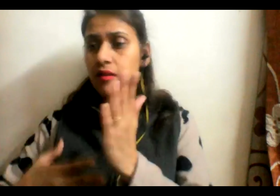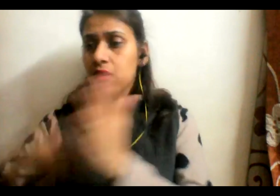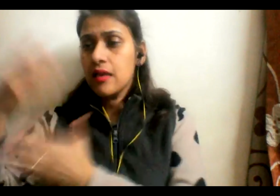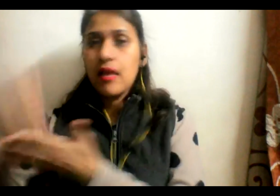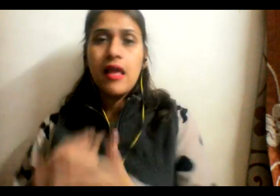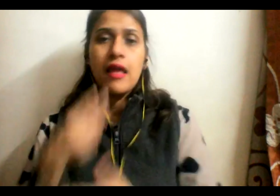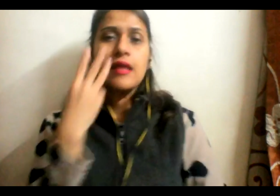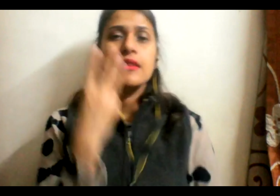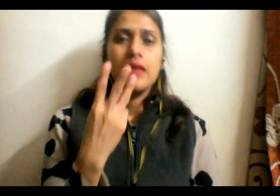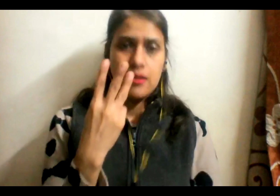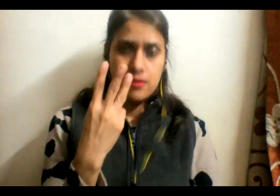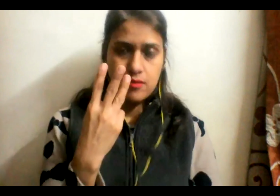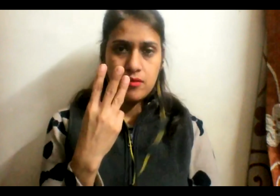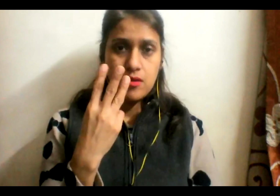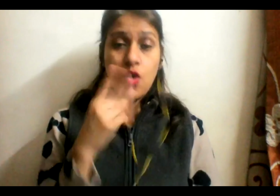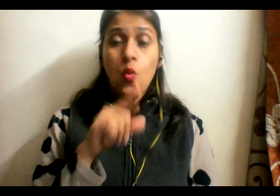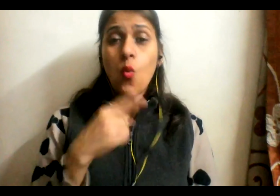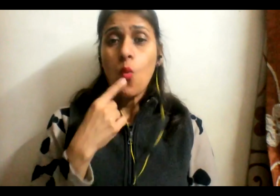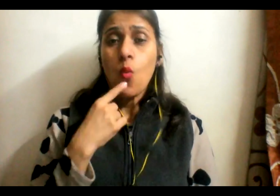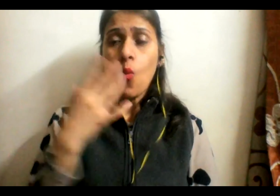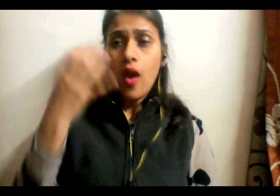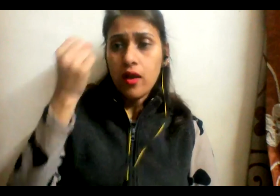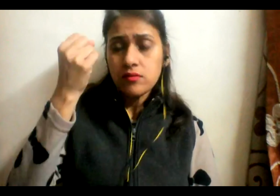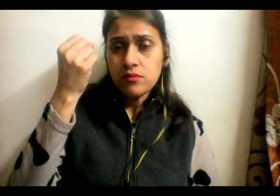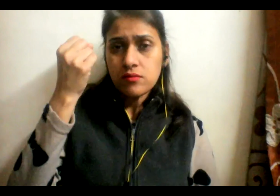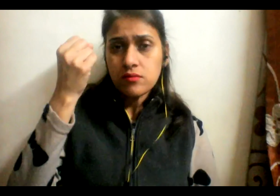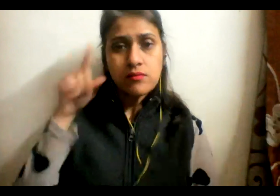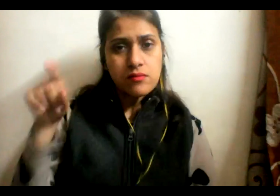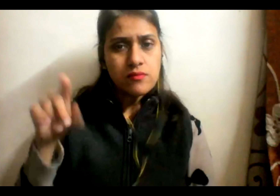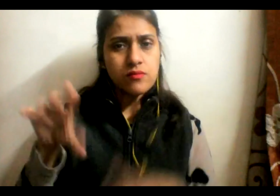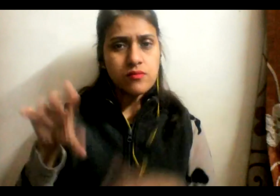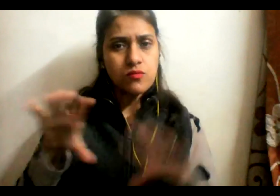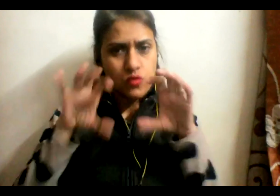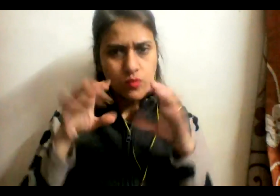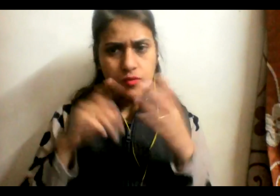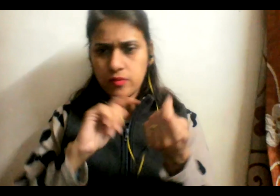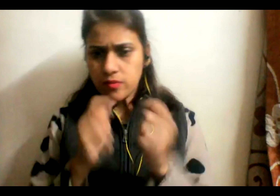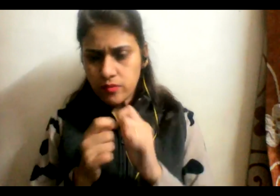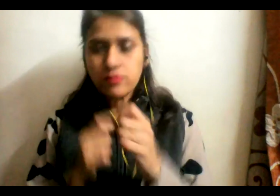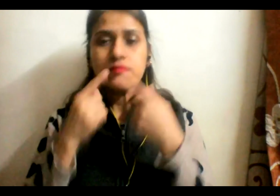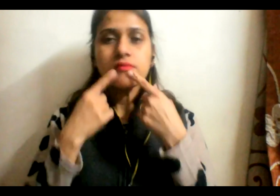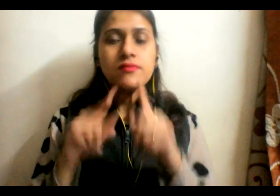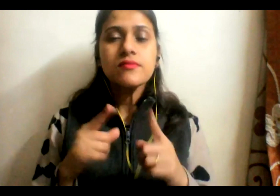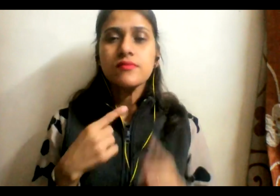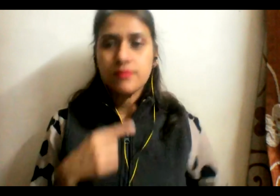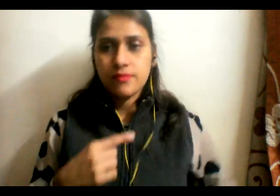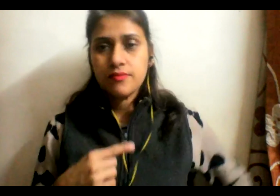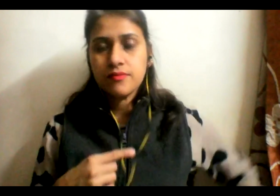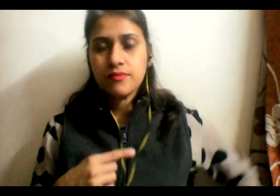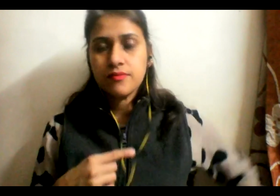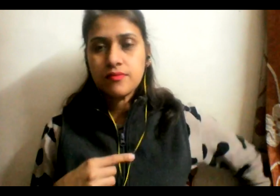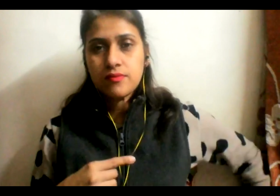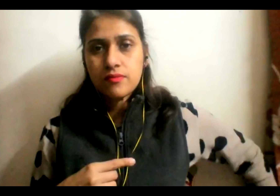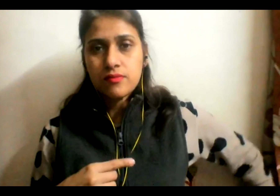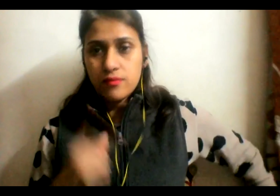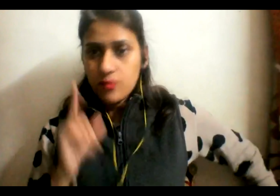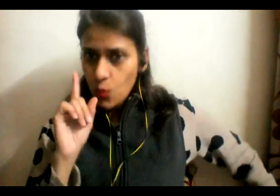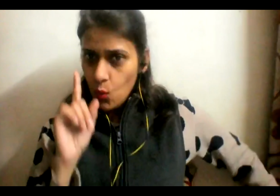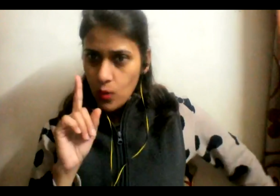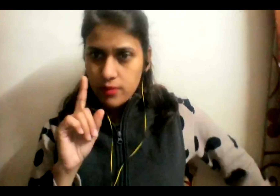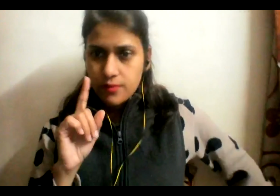decide as to who will have authority to legislate and create laws on that particular subject. Okay. So there is one